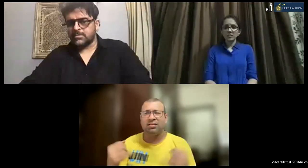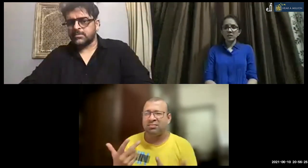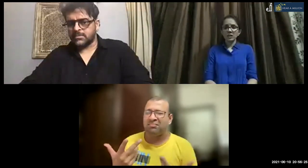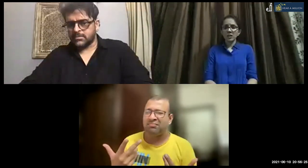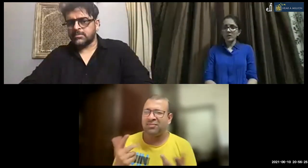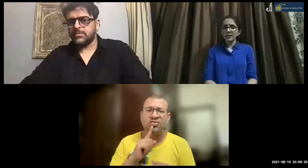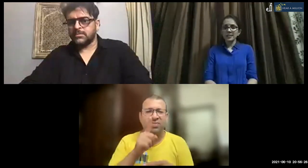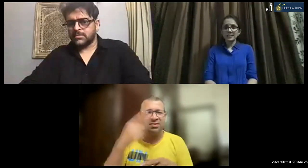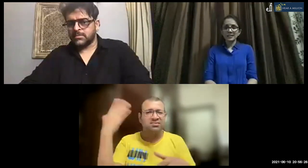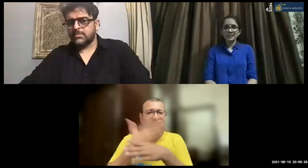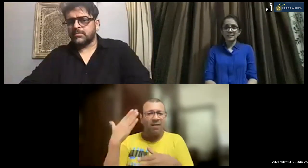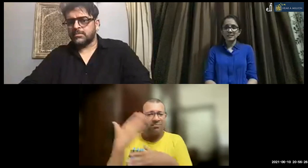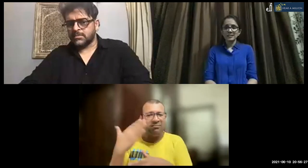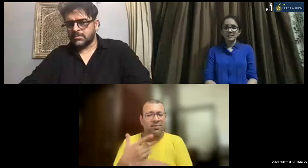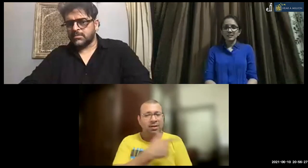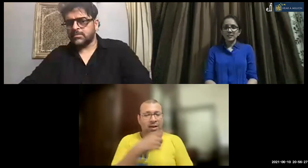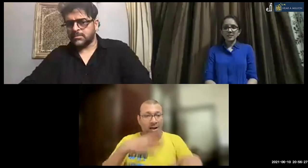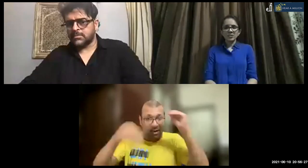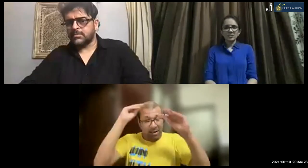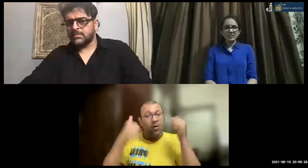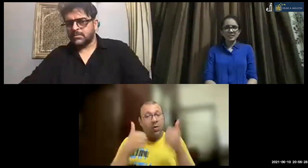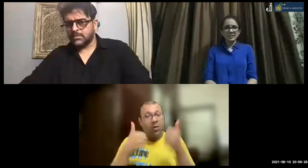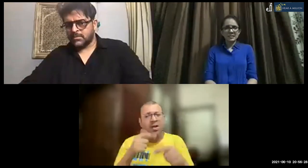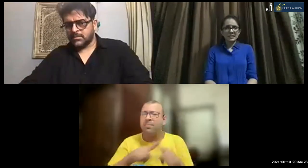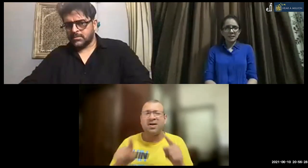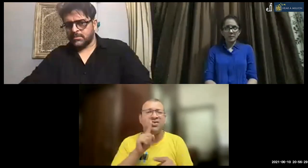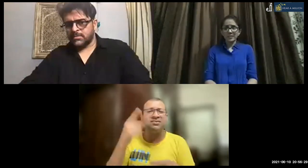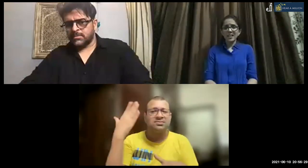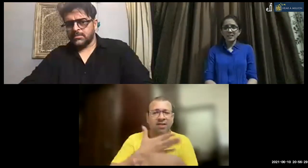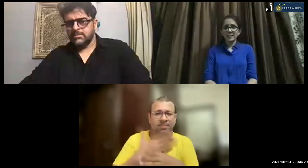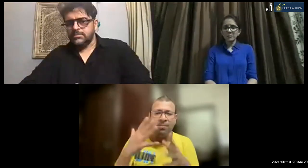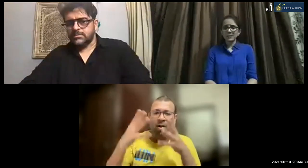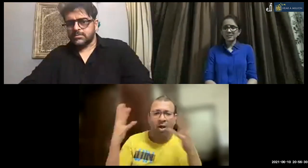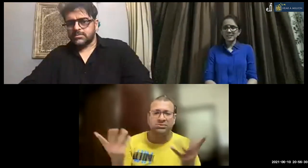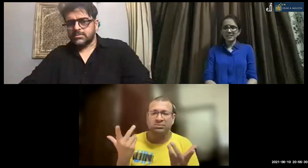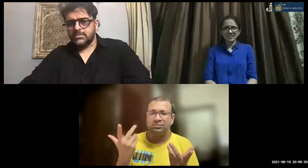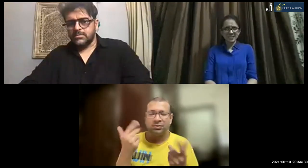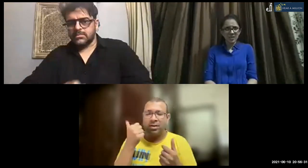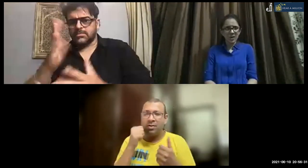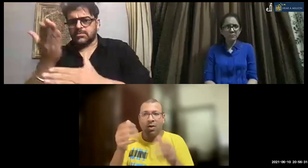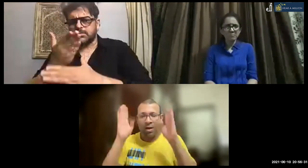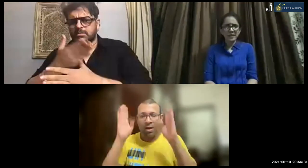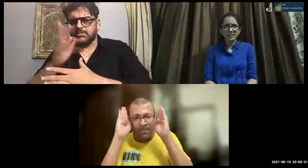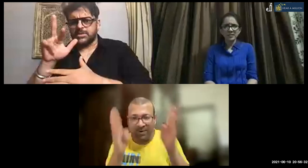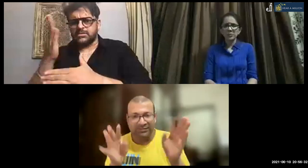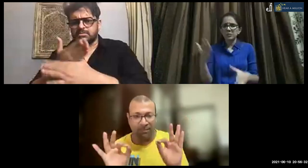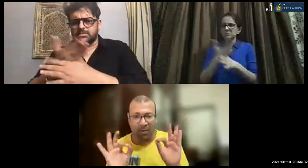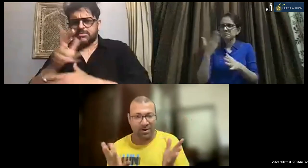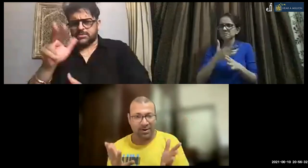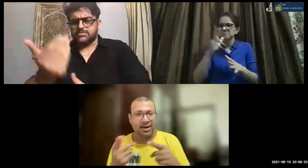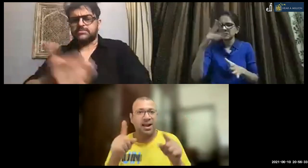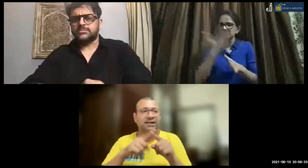that online classes, they are, they are a little, they are learning, but there are a lot of barriers as